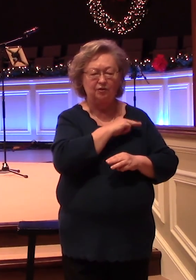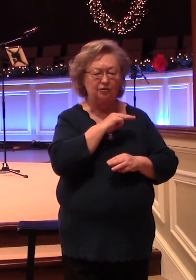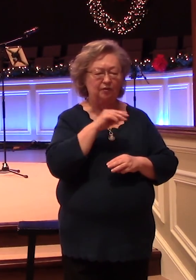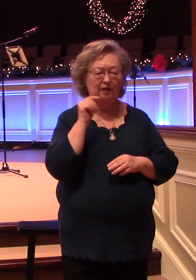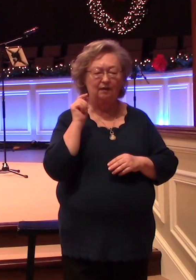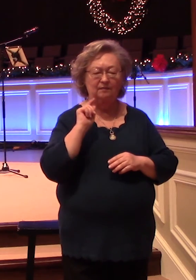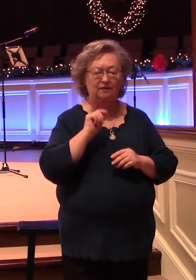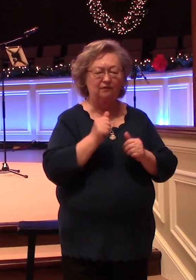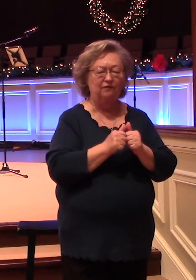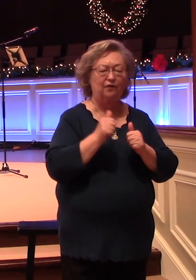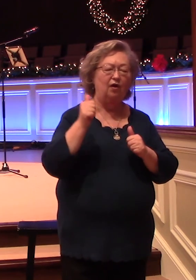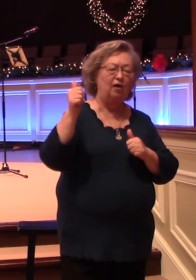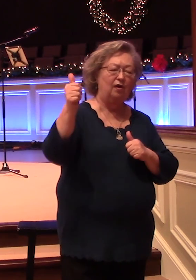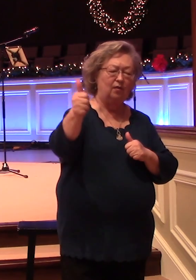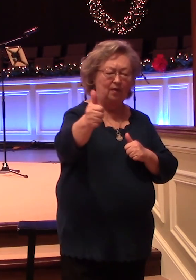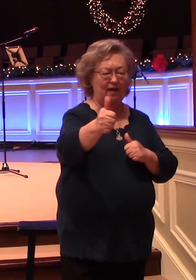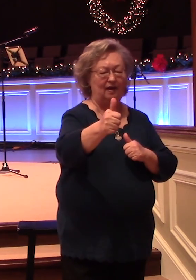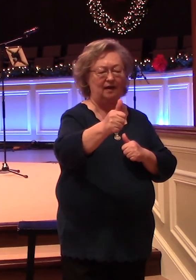We want to be obedient today.